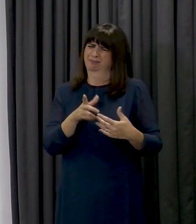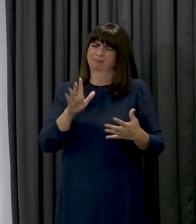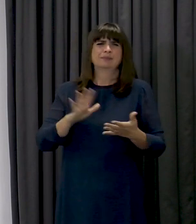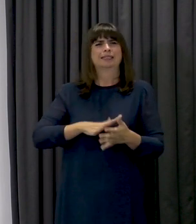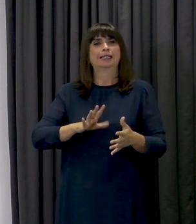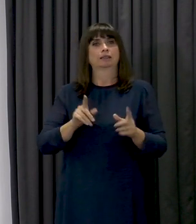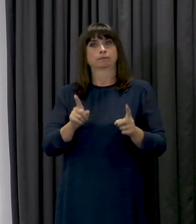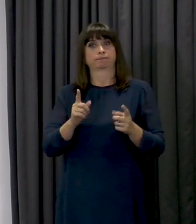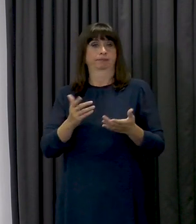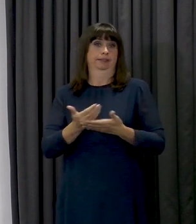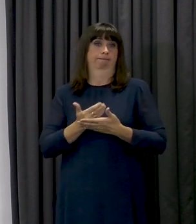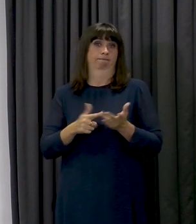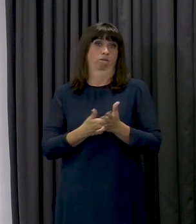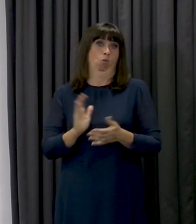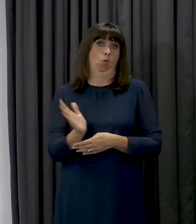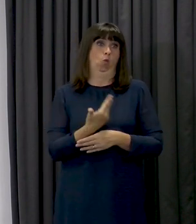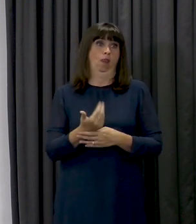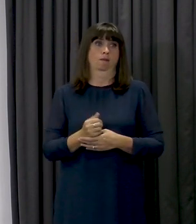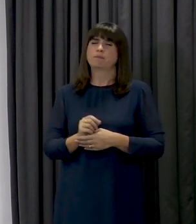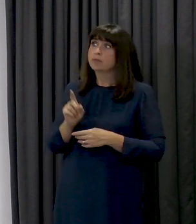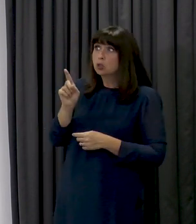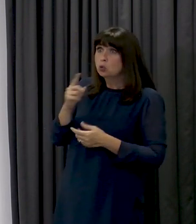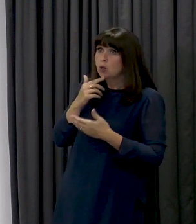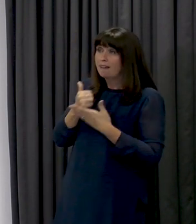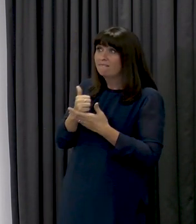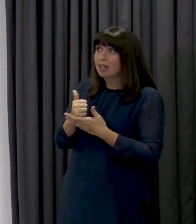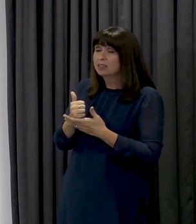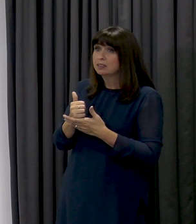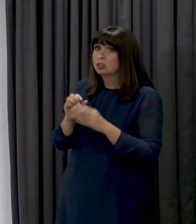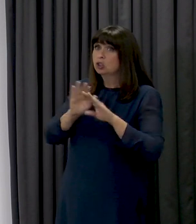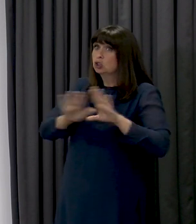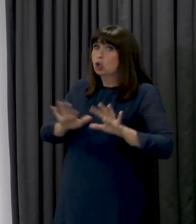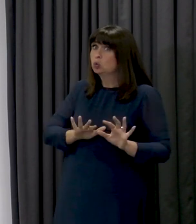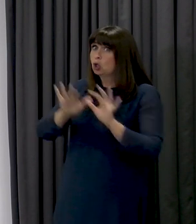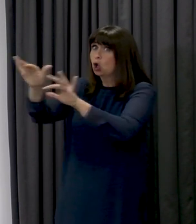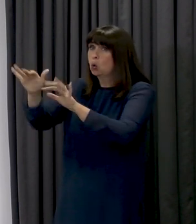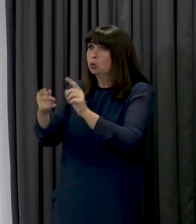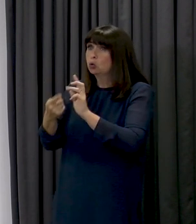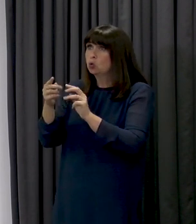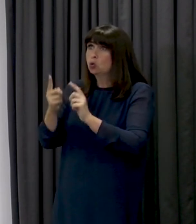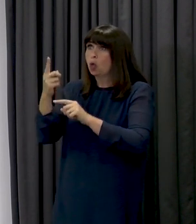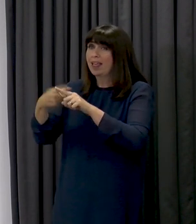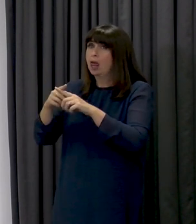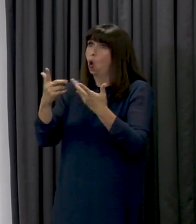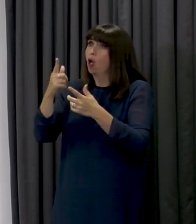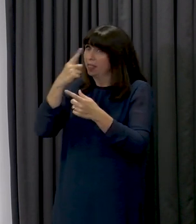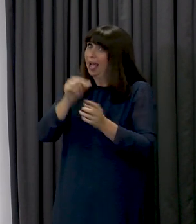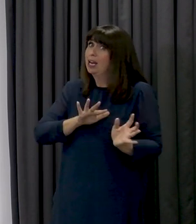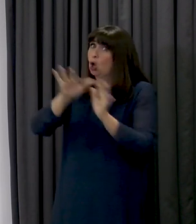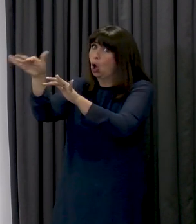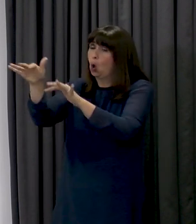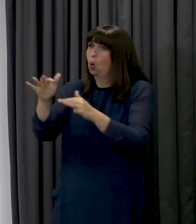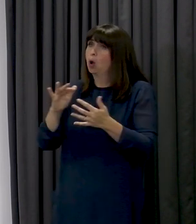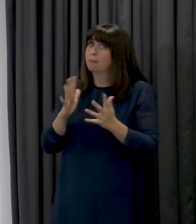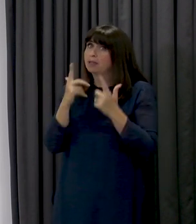enjoy. So just to clarify, you advising against those trips, or saying that they just have to they could happen with as